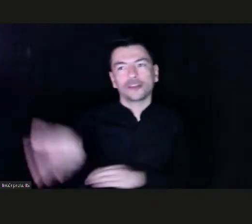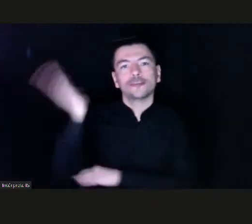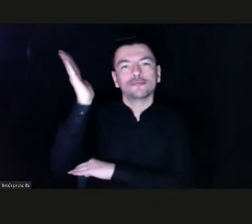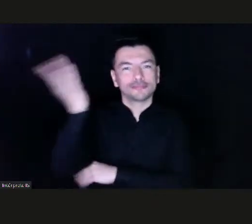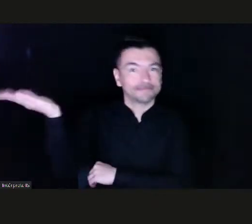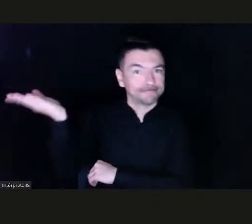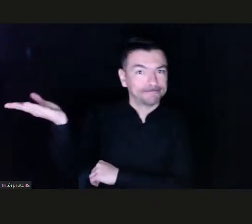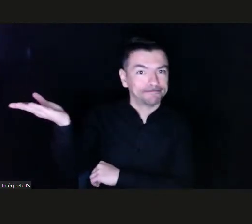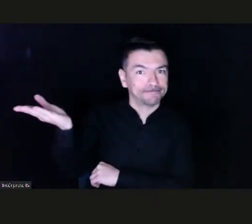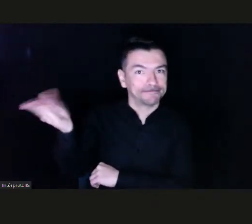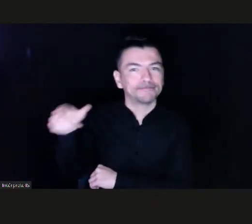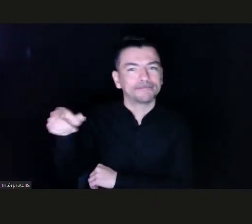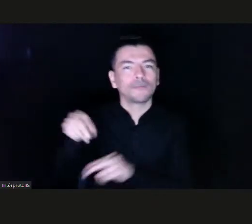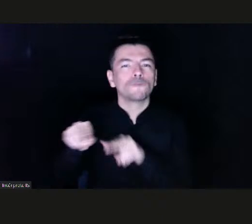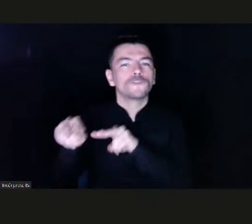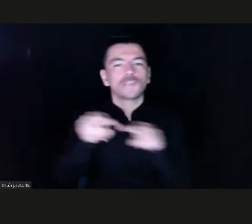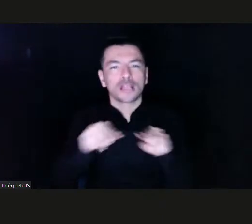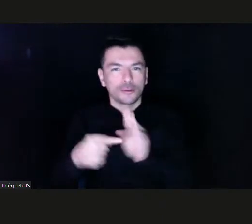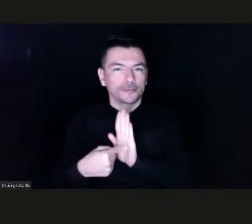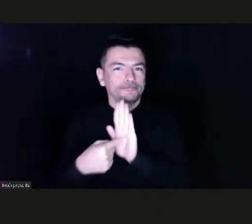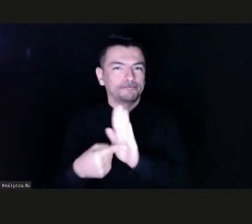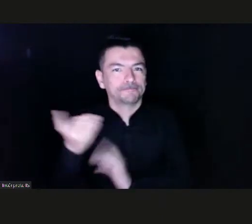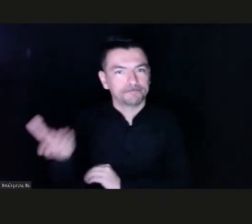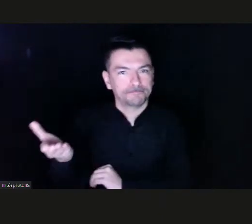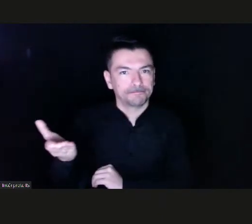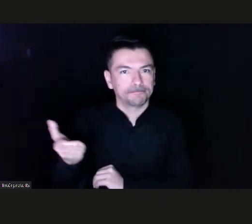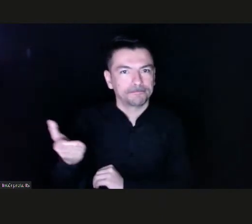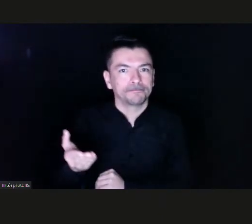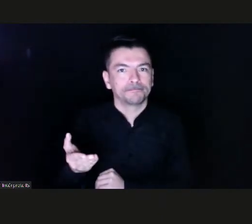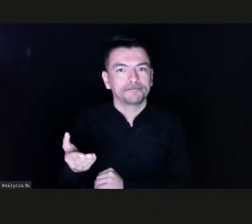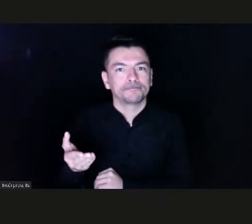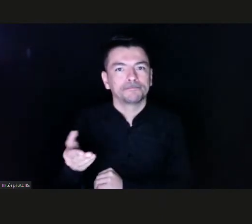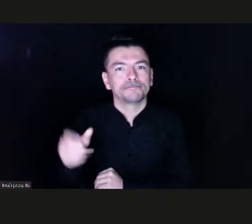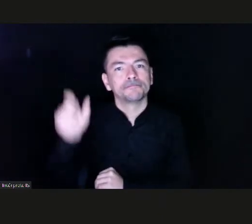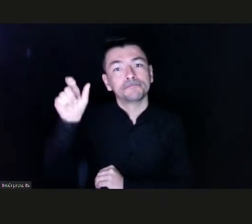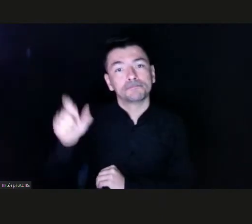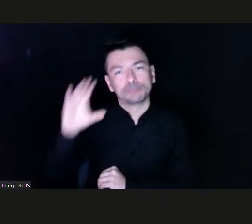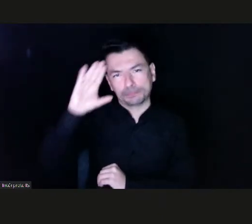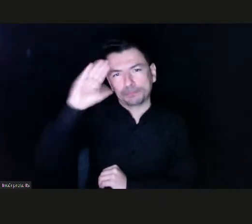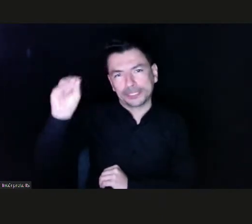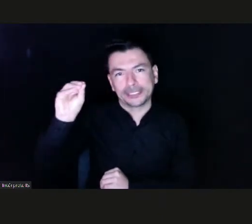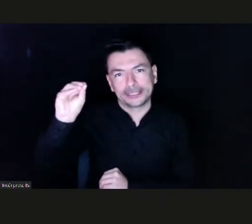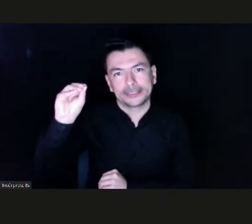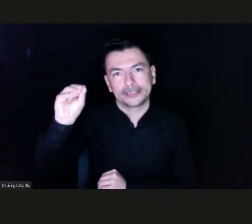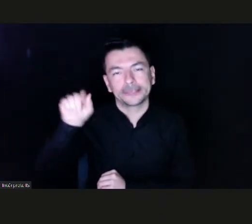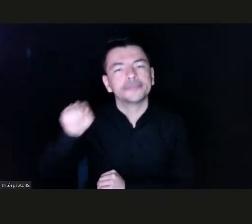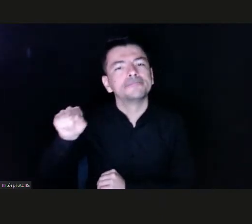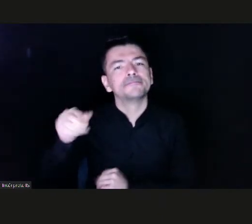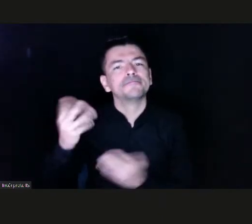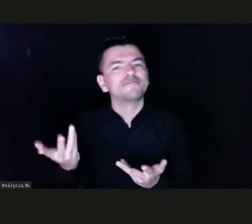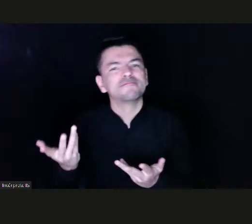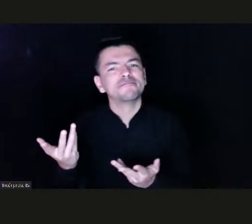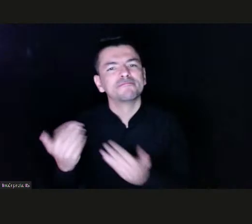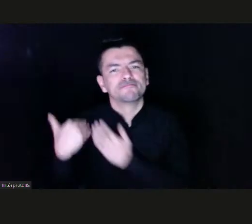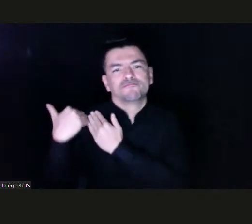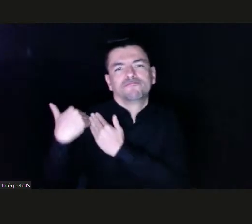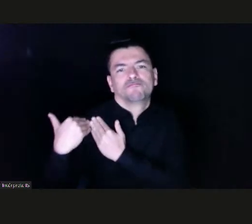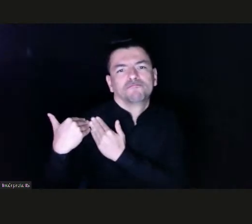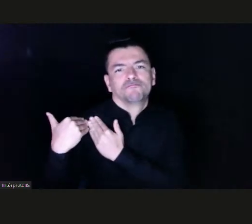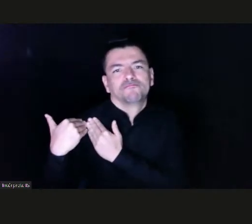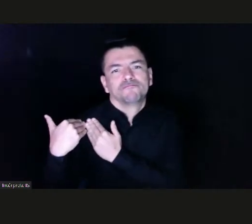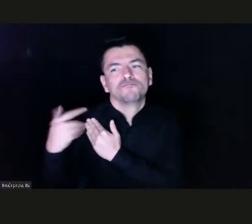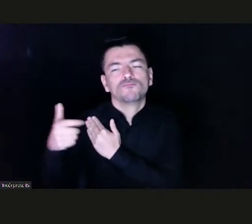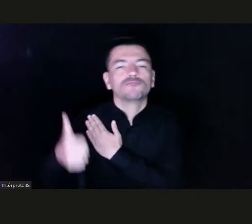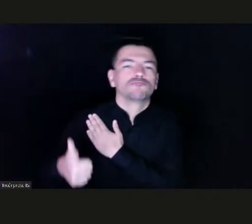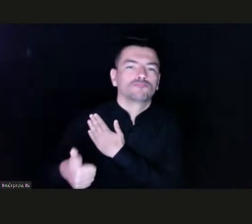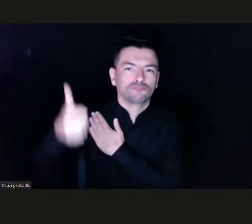Mr. Yao Sun is currently the Deputy Director of the Executive Committee Office for China's International Fair